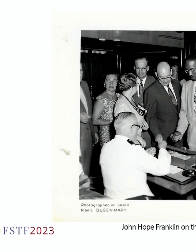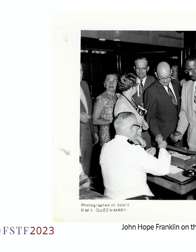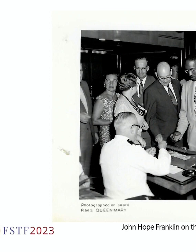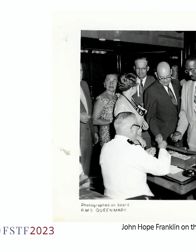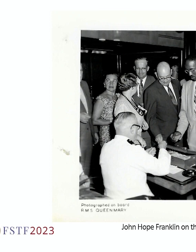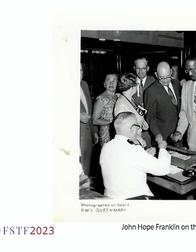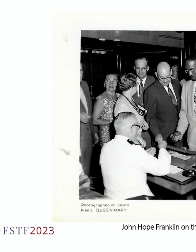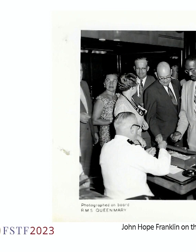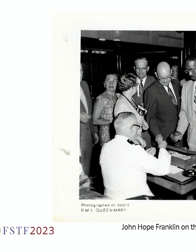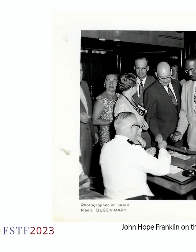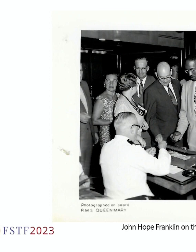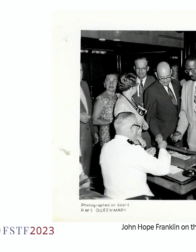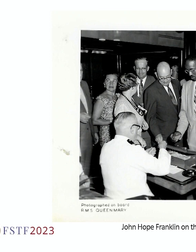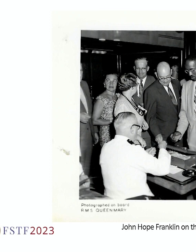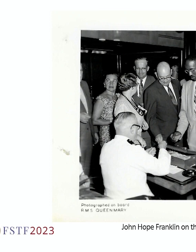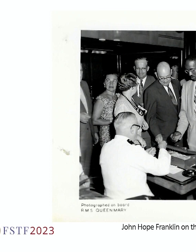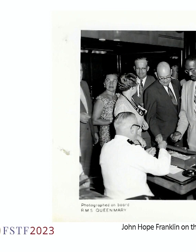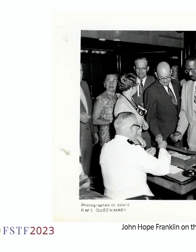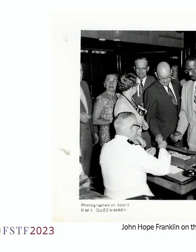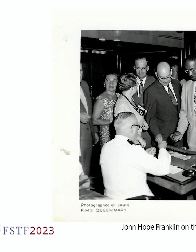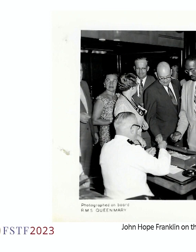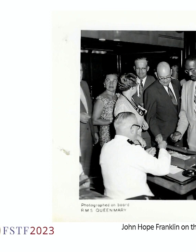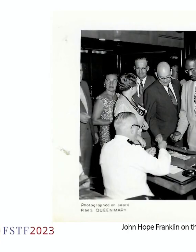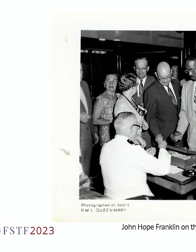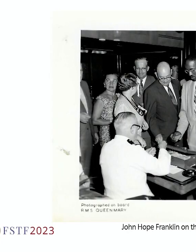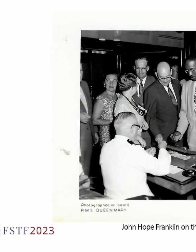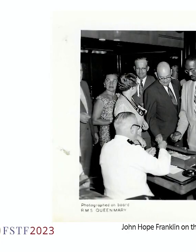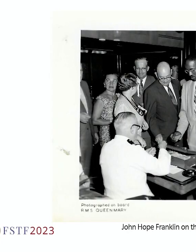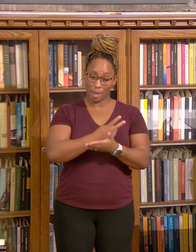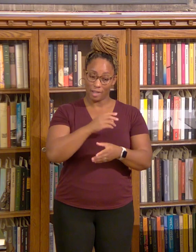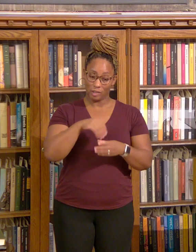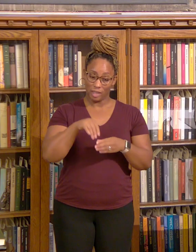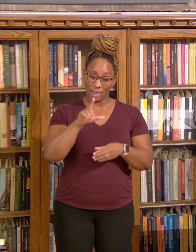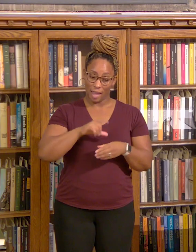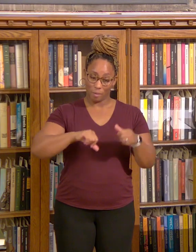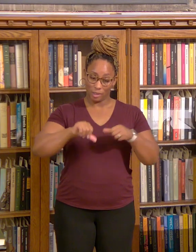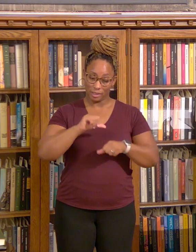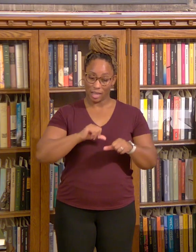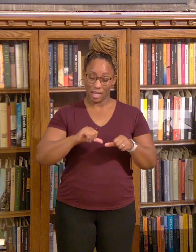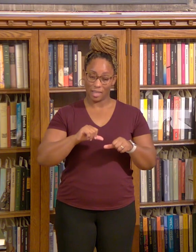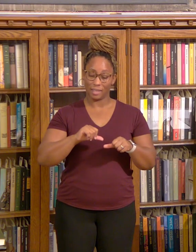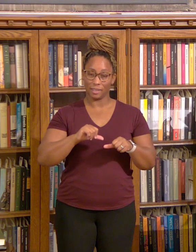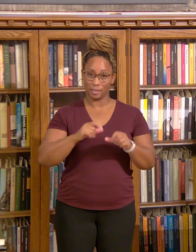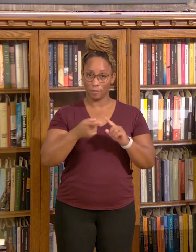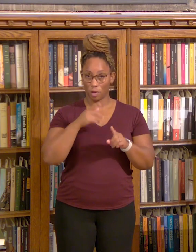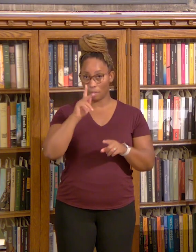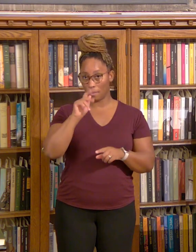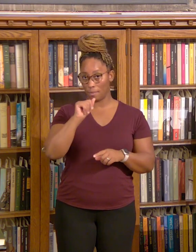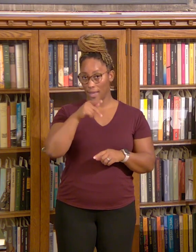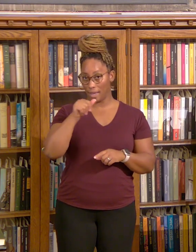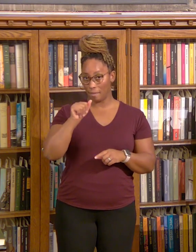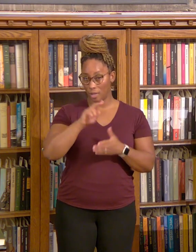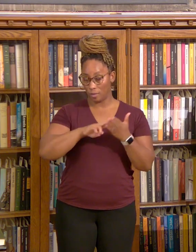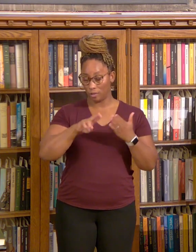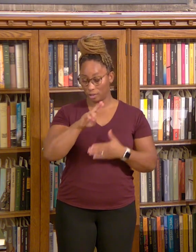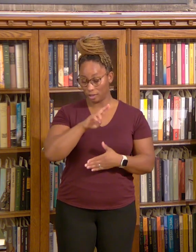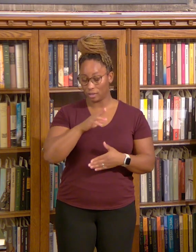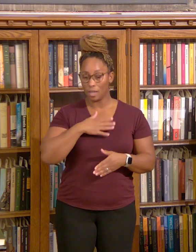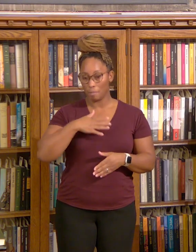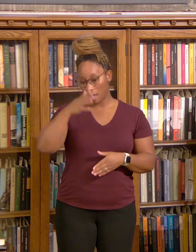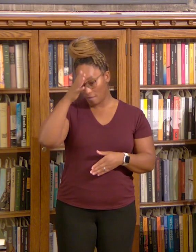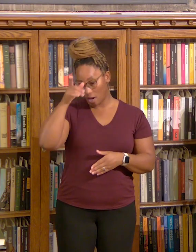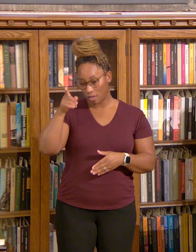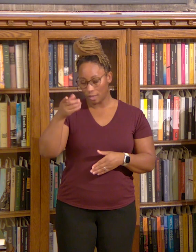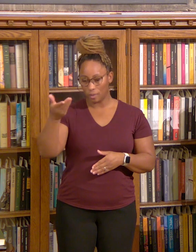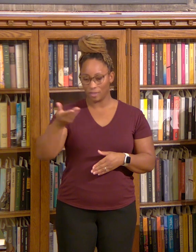location after my mother obtained her Master's in library Sciences from Catholic University my father had